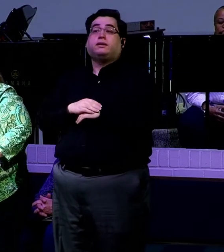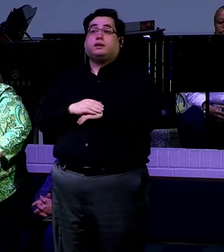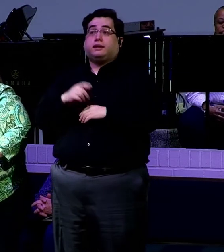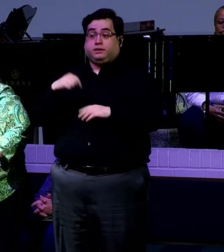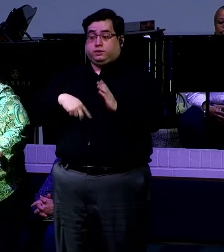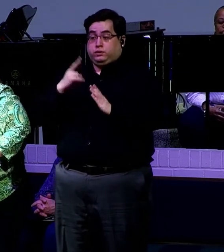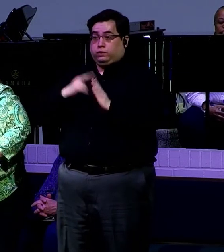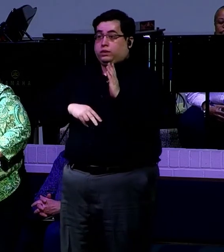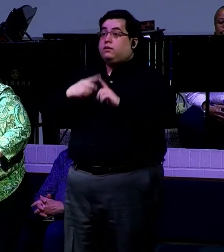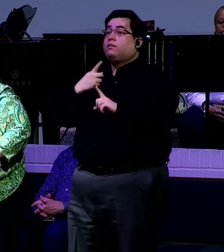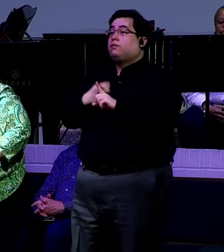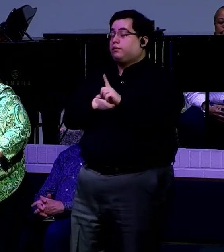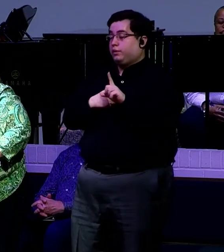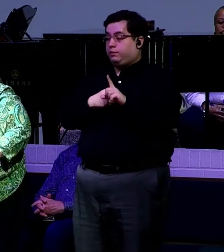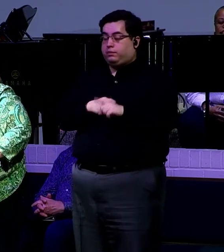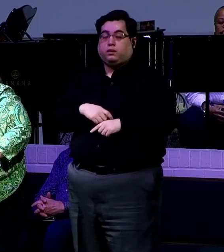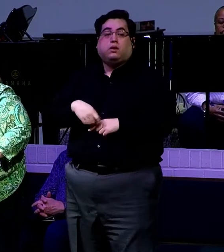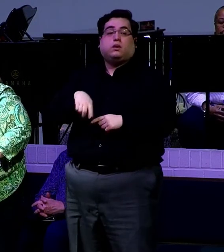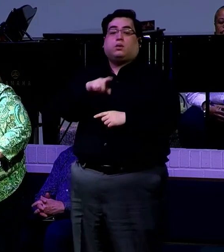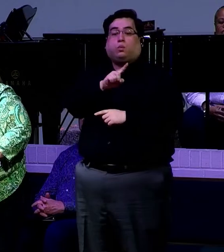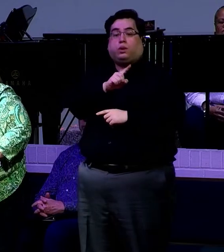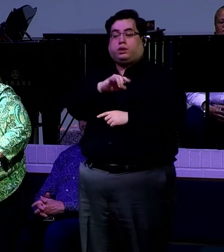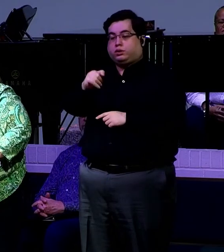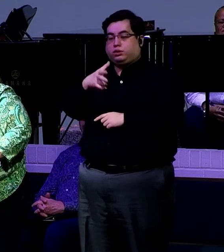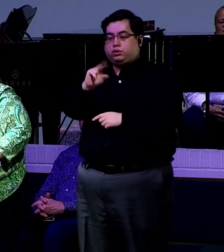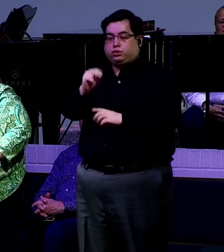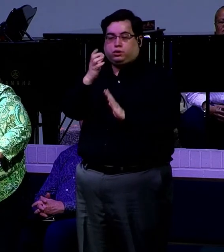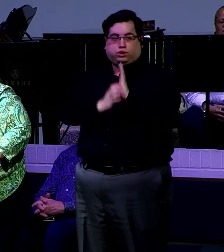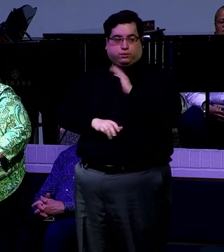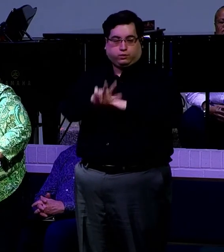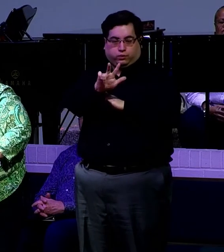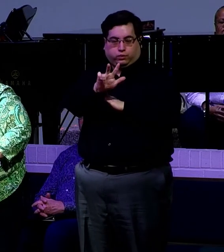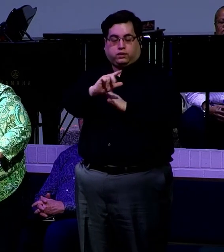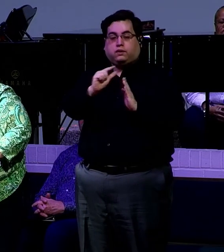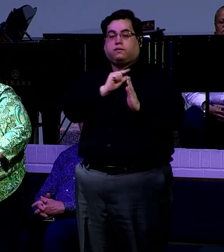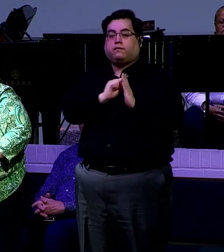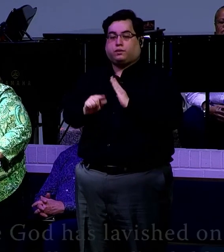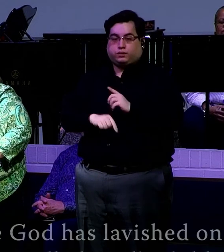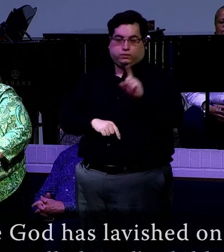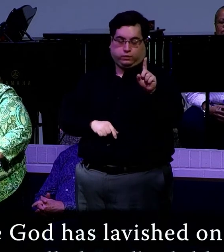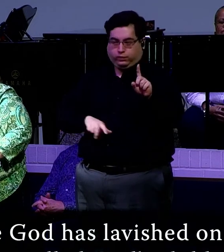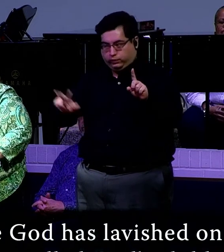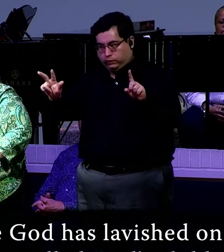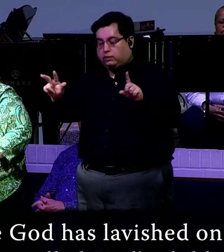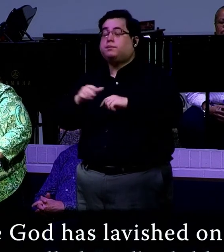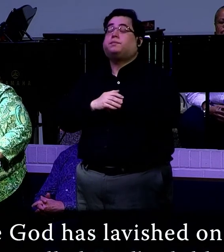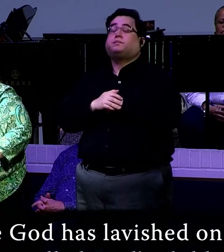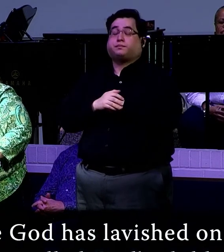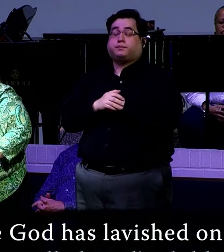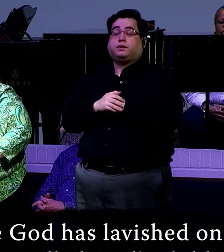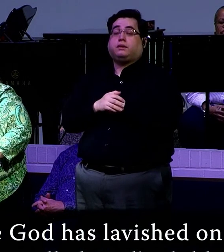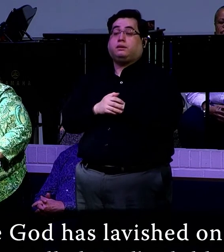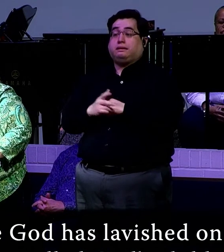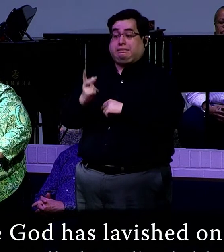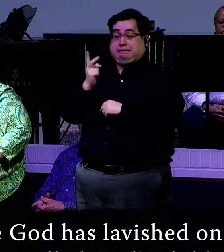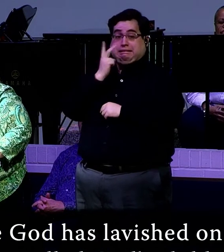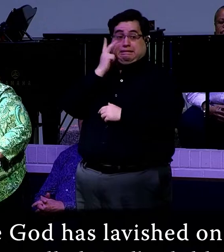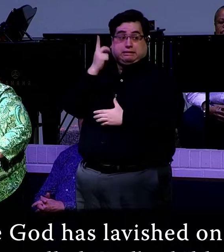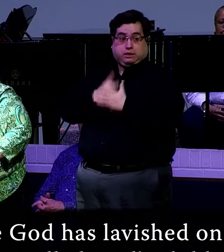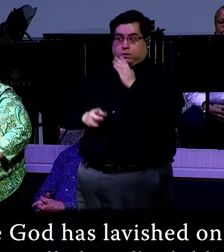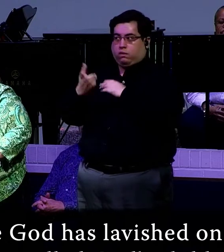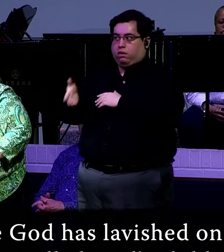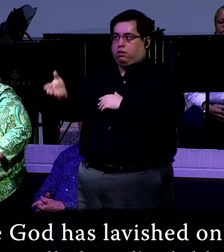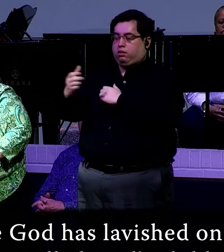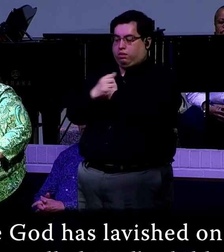This is a reading from 1 John chapter 3, 1 through 3. See what love God